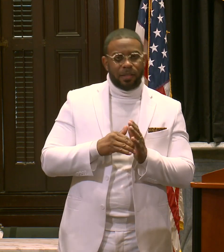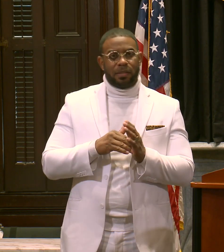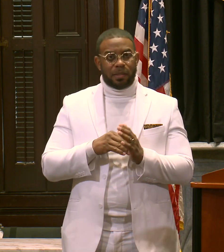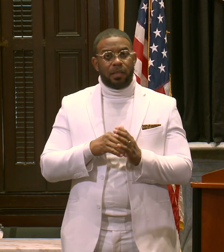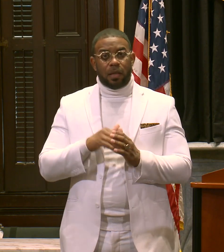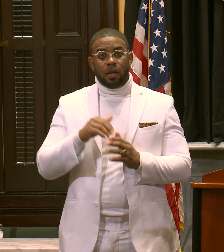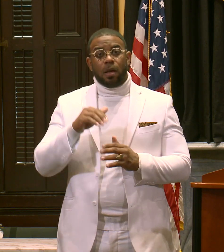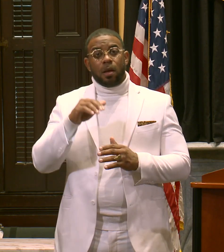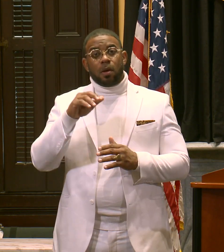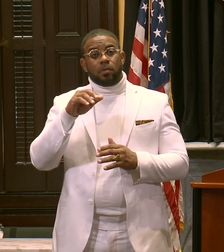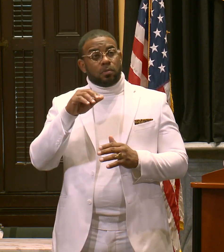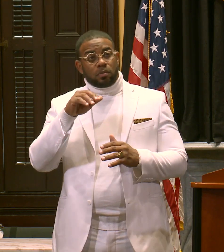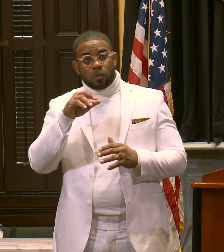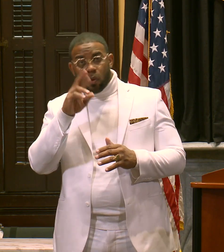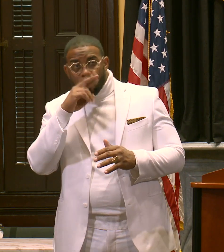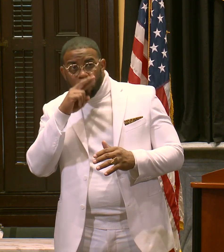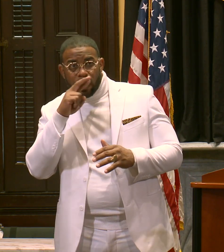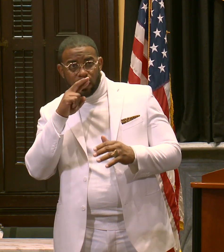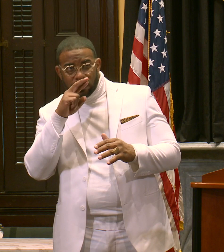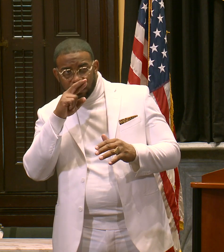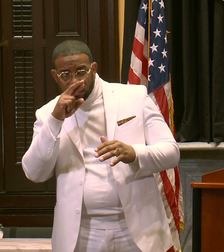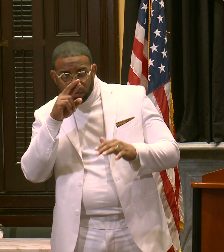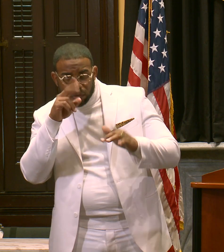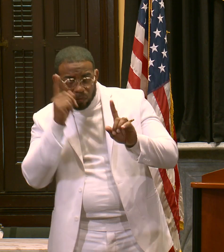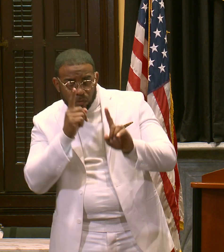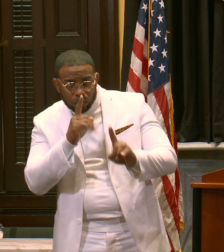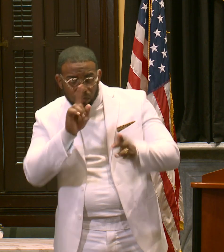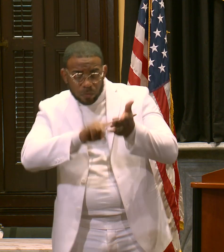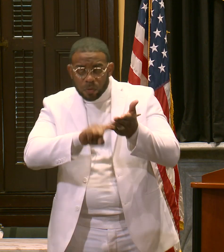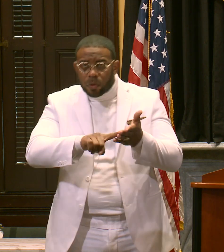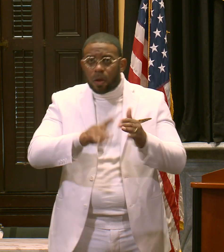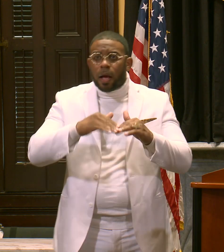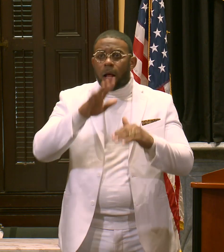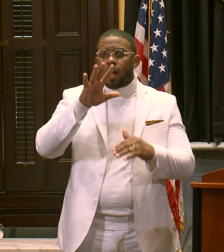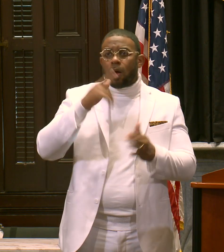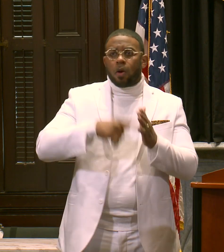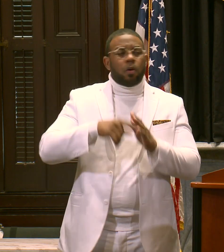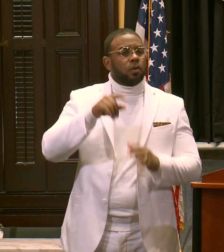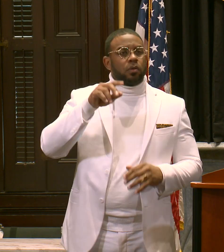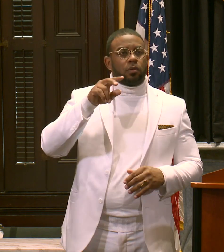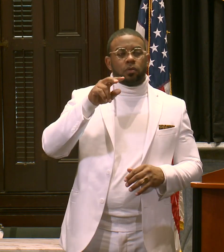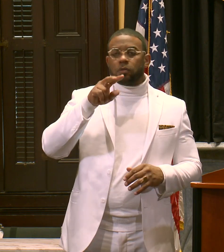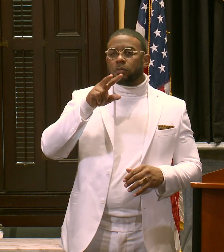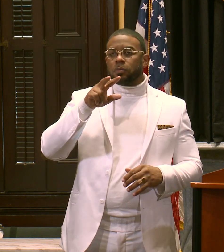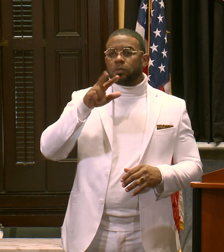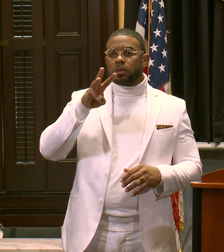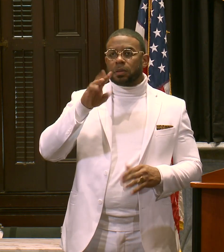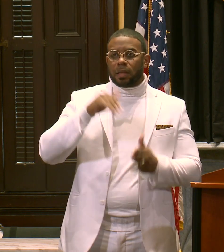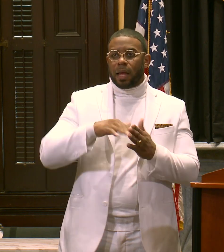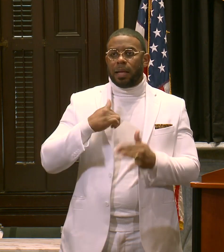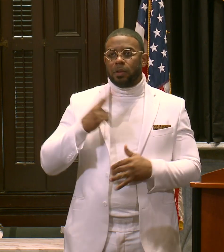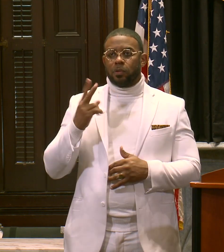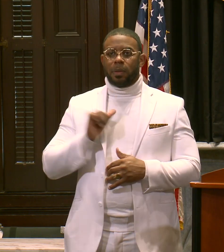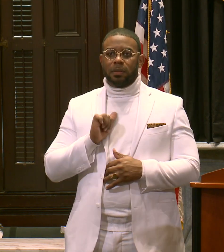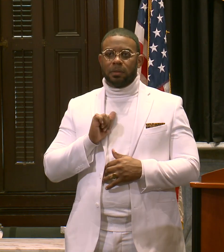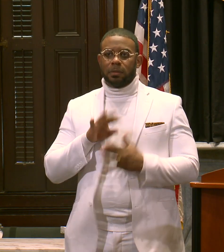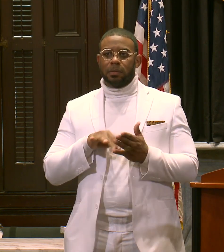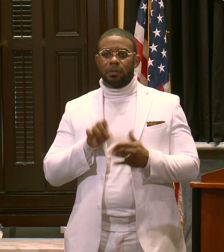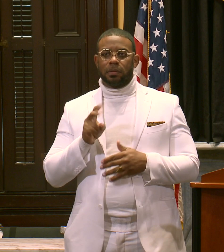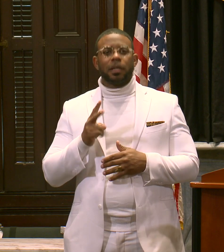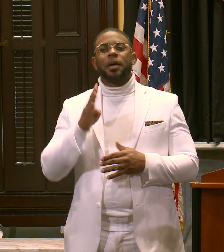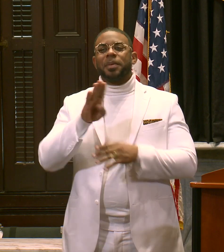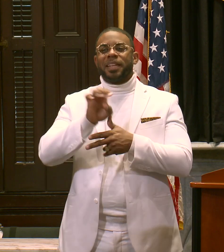rat abatement inspections out of their goal of 36,000. We're going to subtract 2 from that because I did 2 myself,